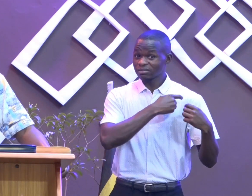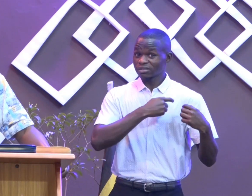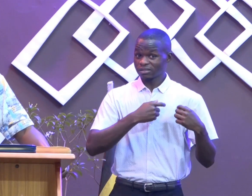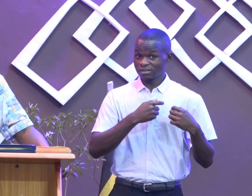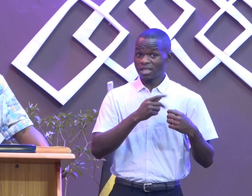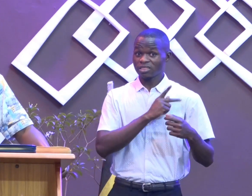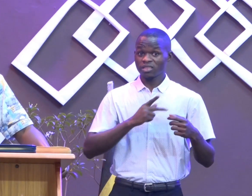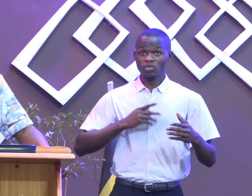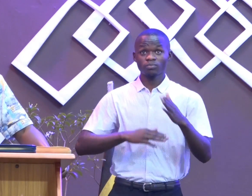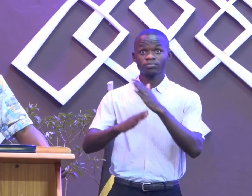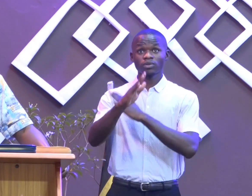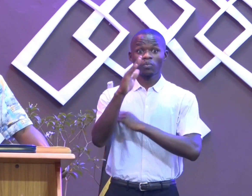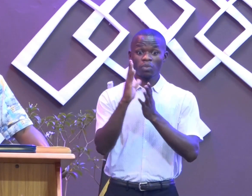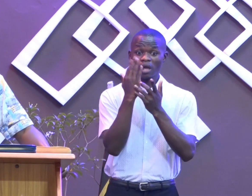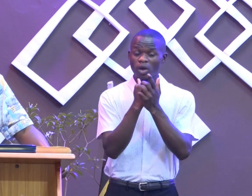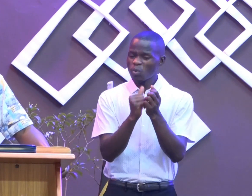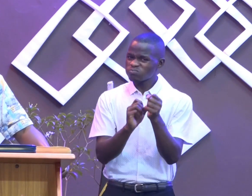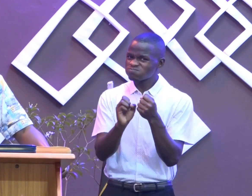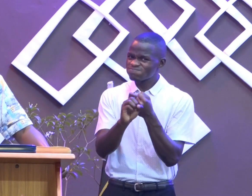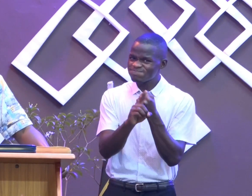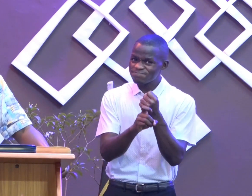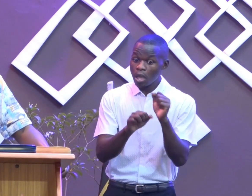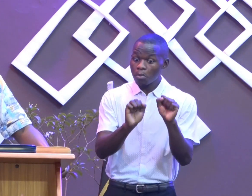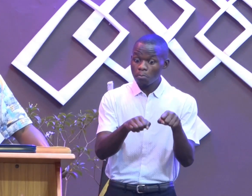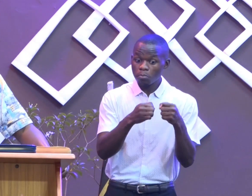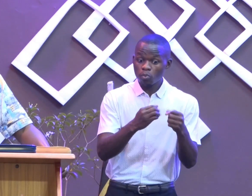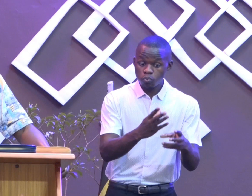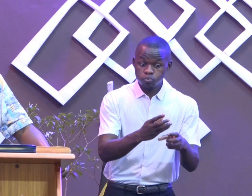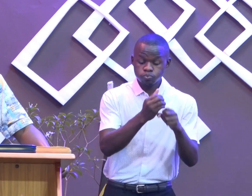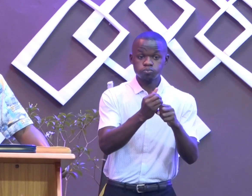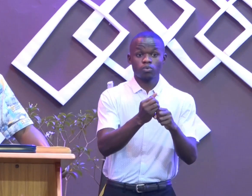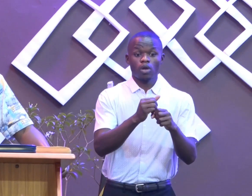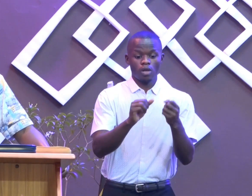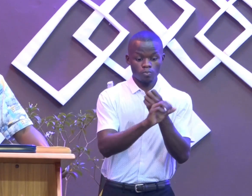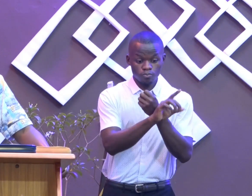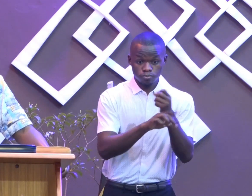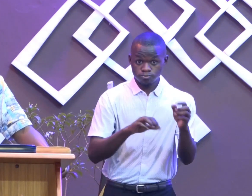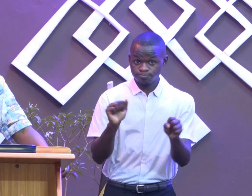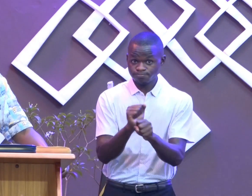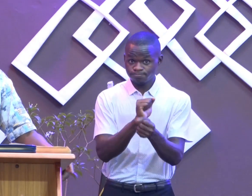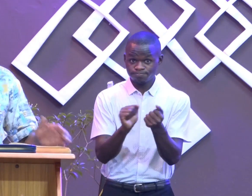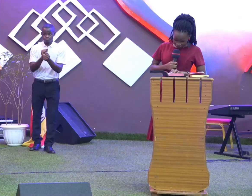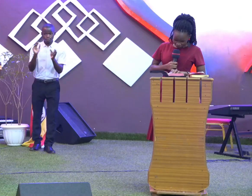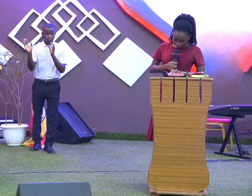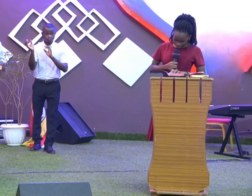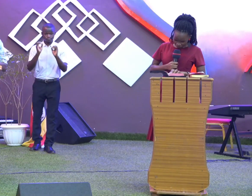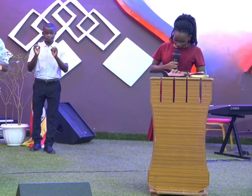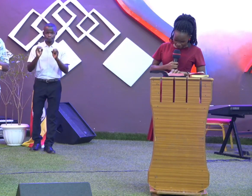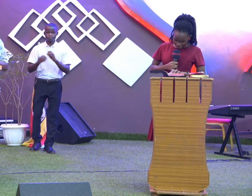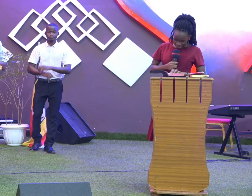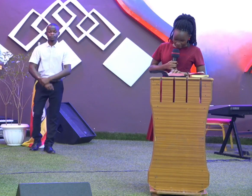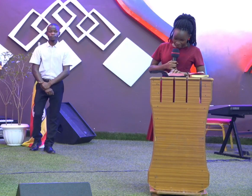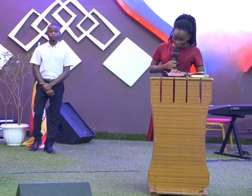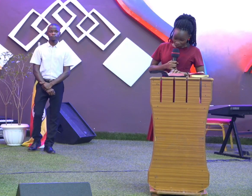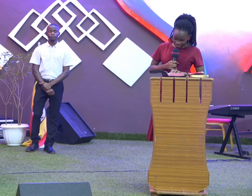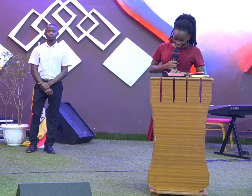So okuvunda tekusikira butavunda. Amen. 1 Corinthians 15 verse